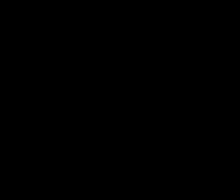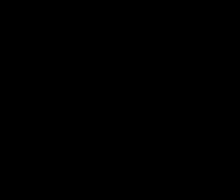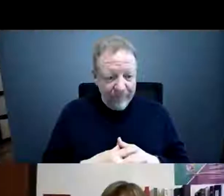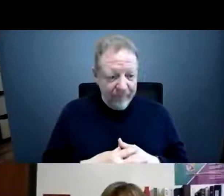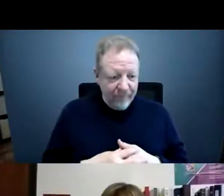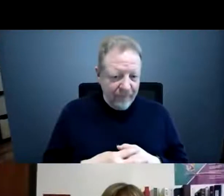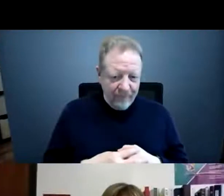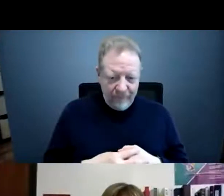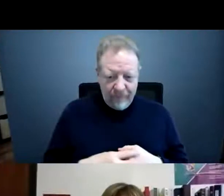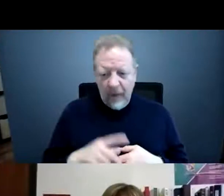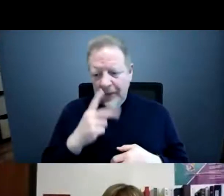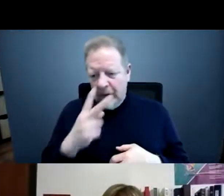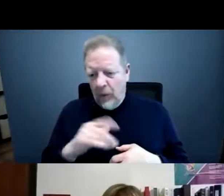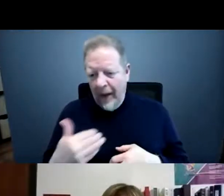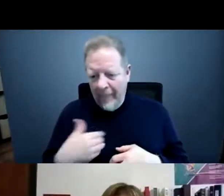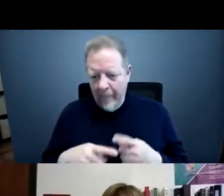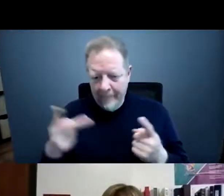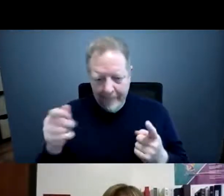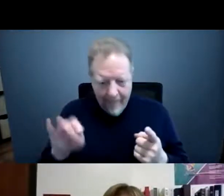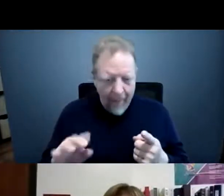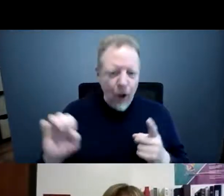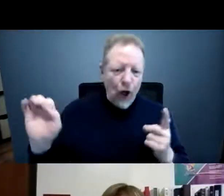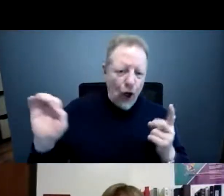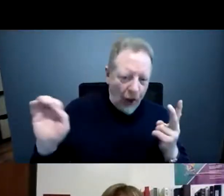We have Pam, Ernest, we have Christine,